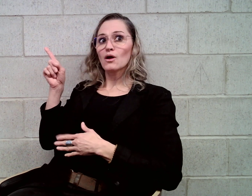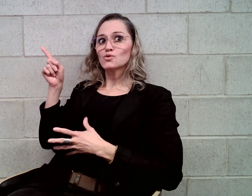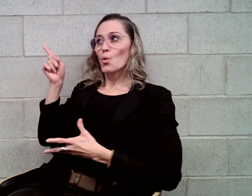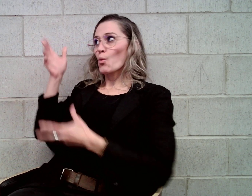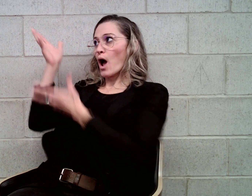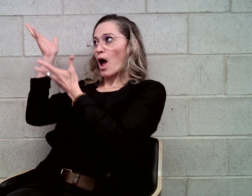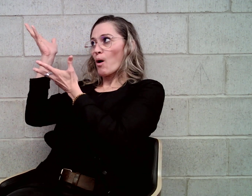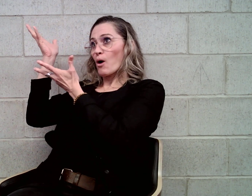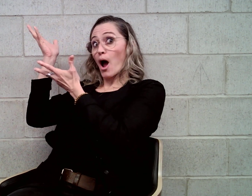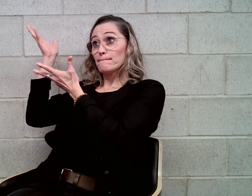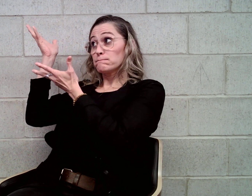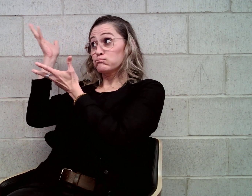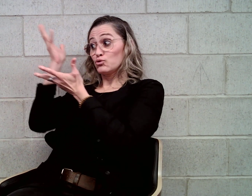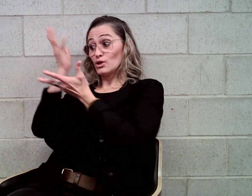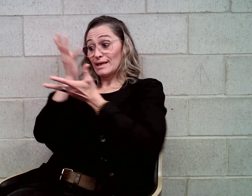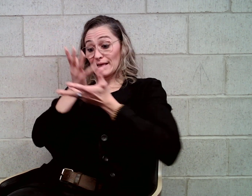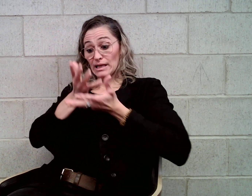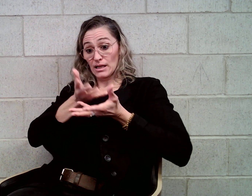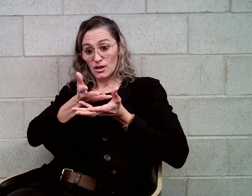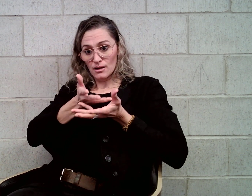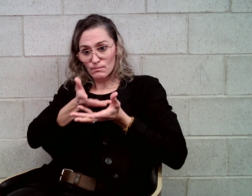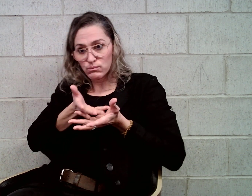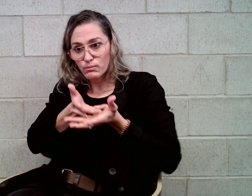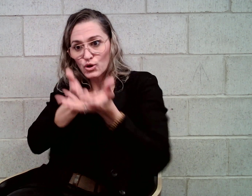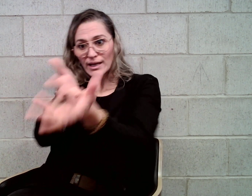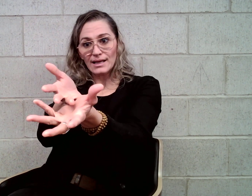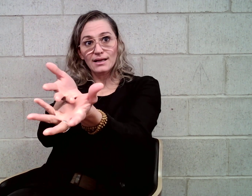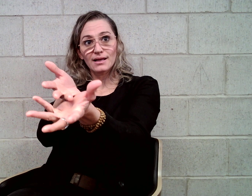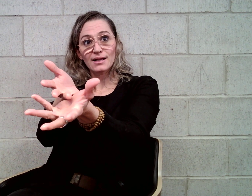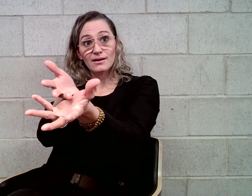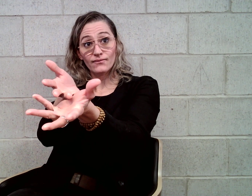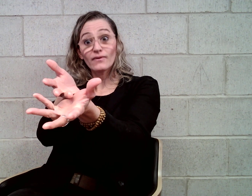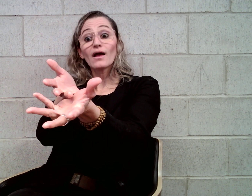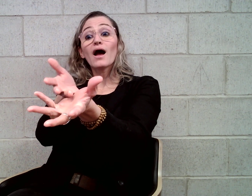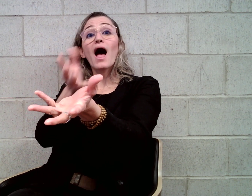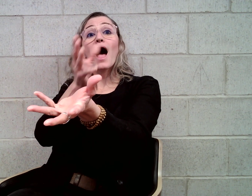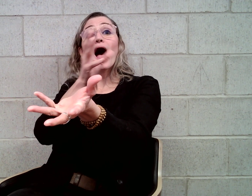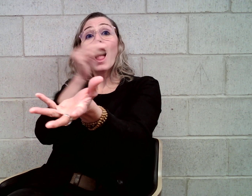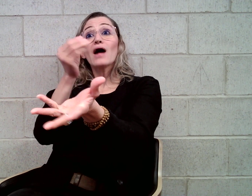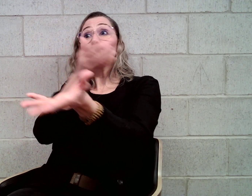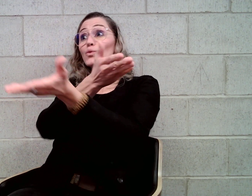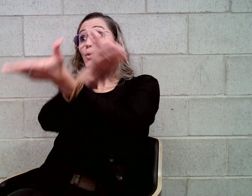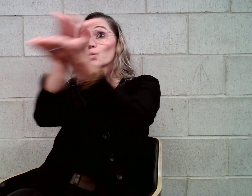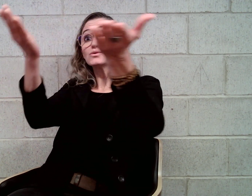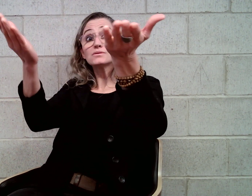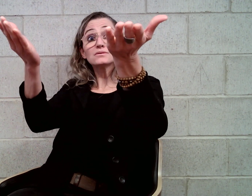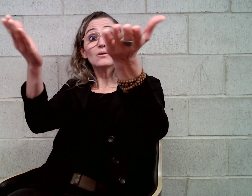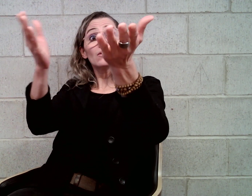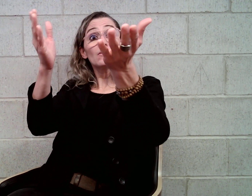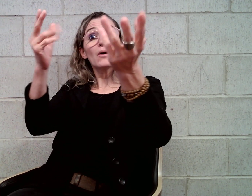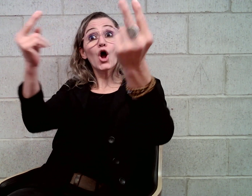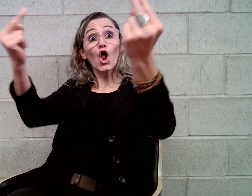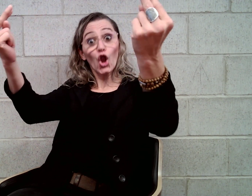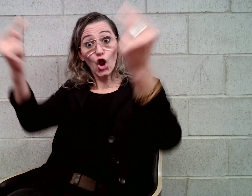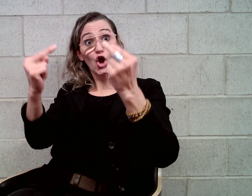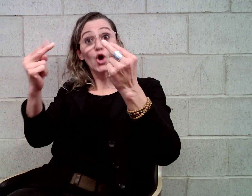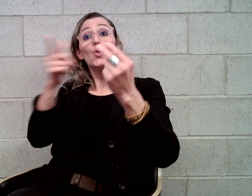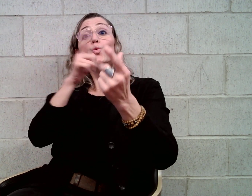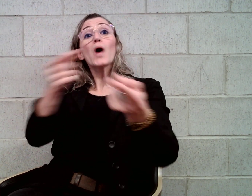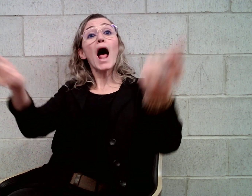happening in this Hamlet world? What happens in my world? And what can I bring from my world into the telling of this